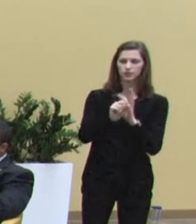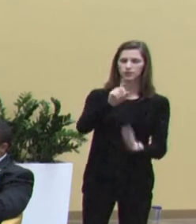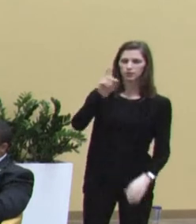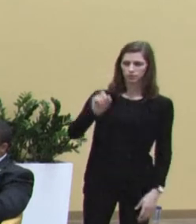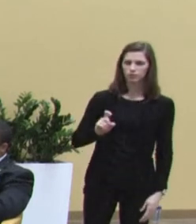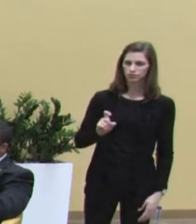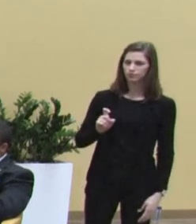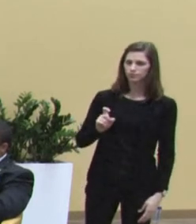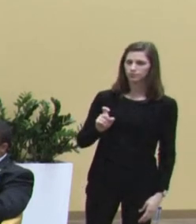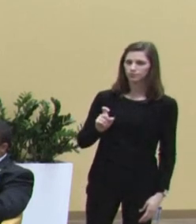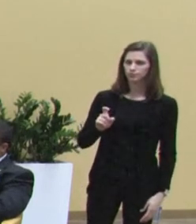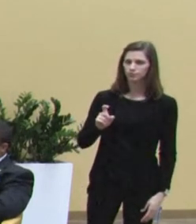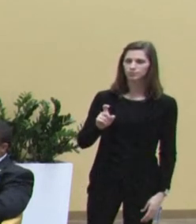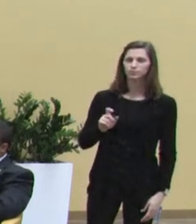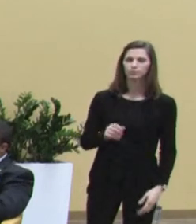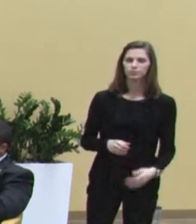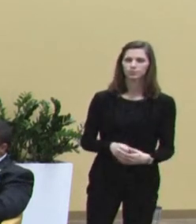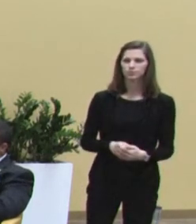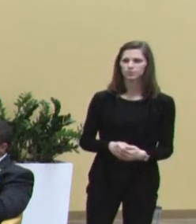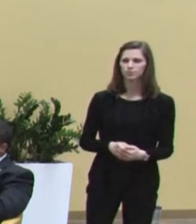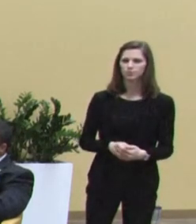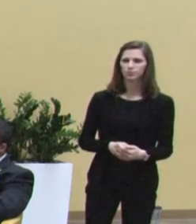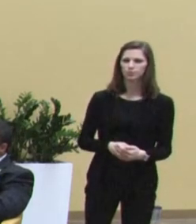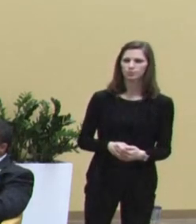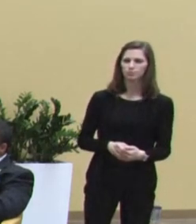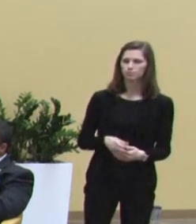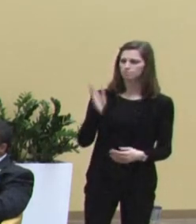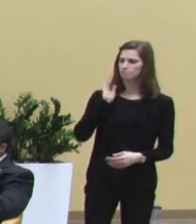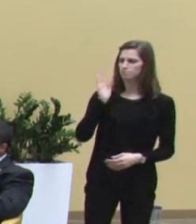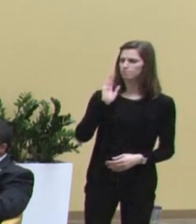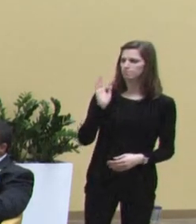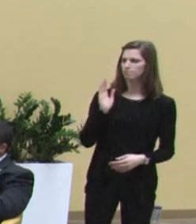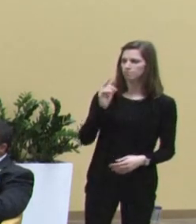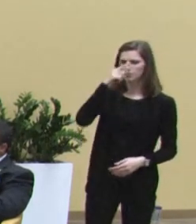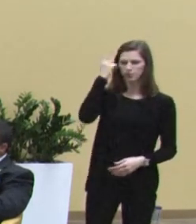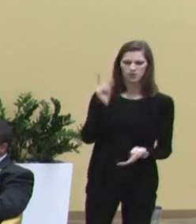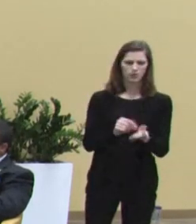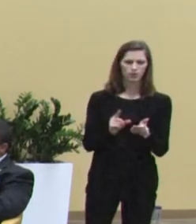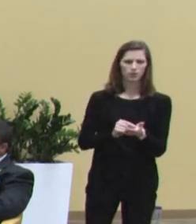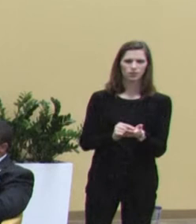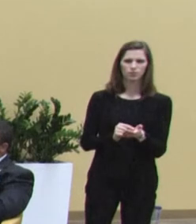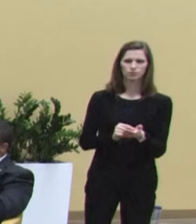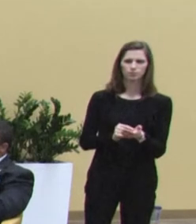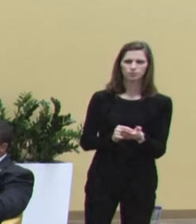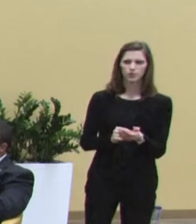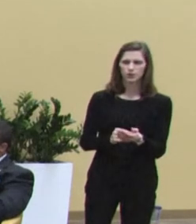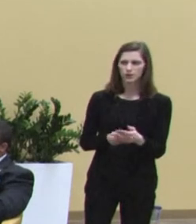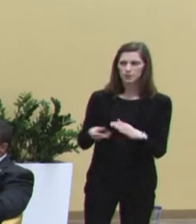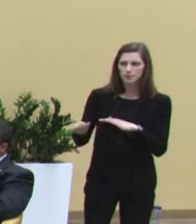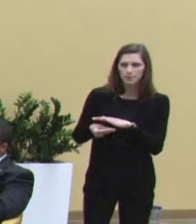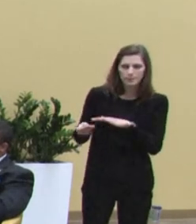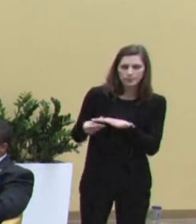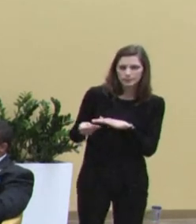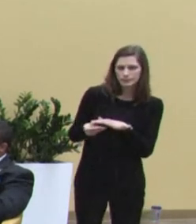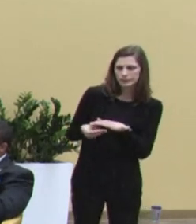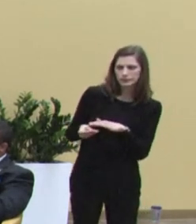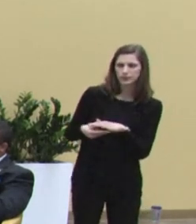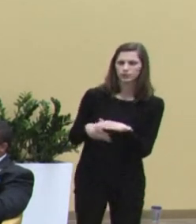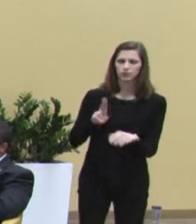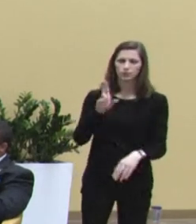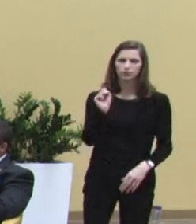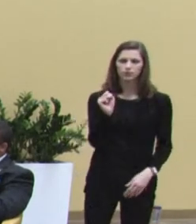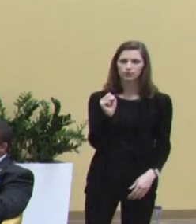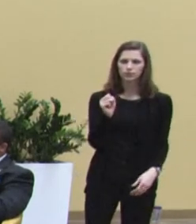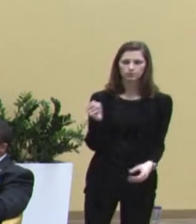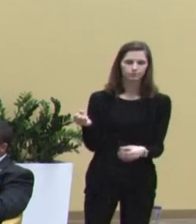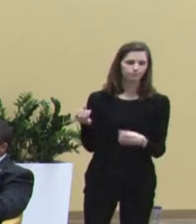Pullman porters used to smuggle black newspapers in from other states and drop them off, Longview,